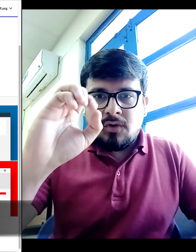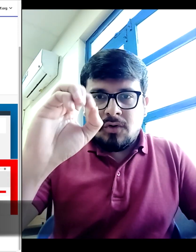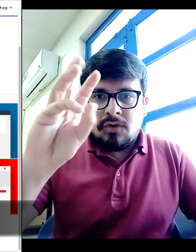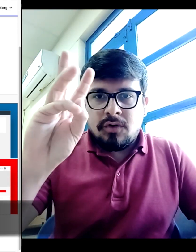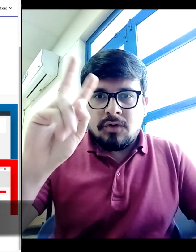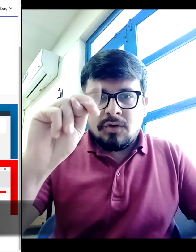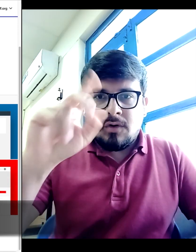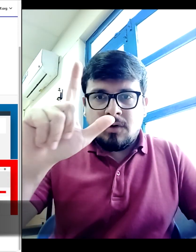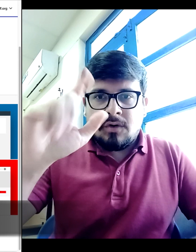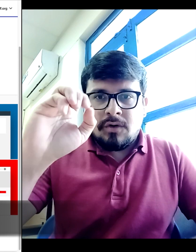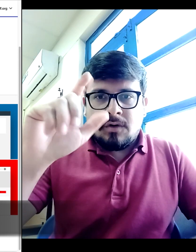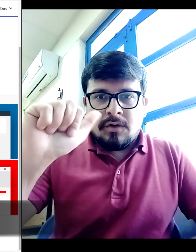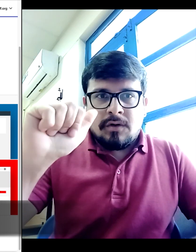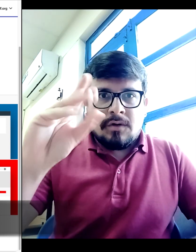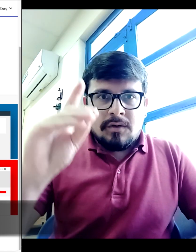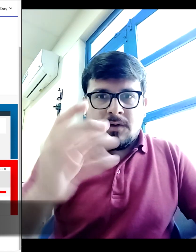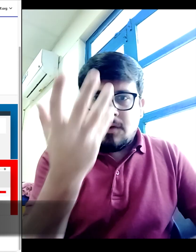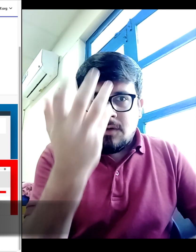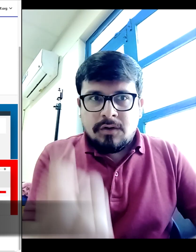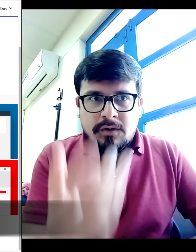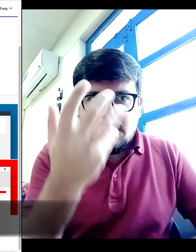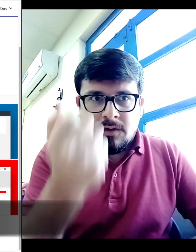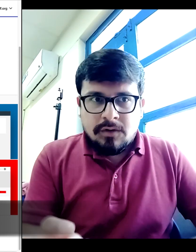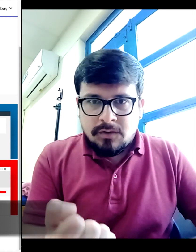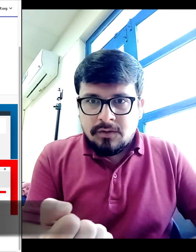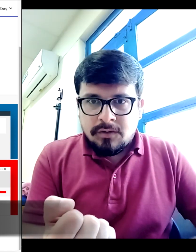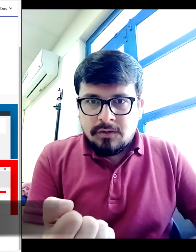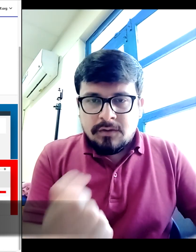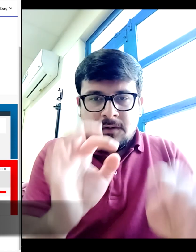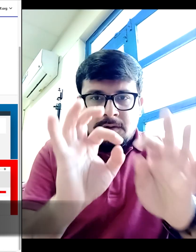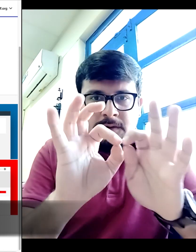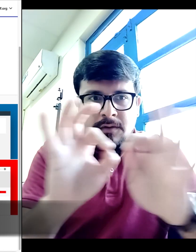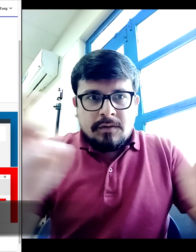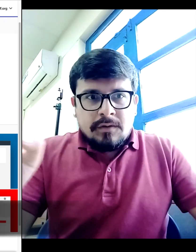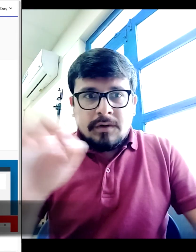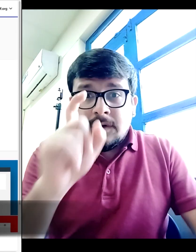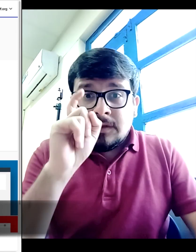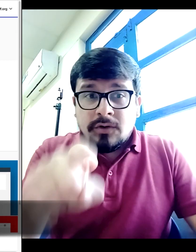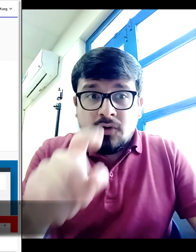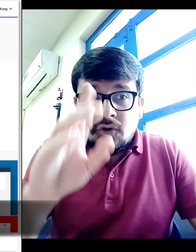company. Now I can start using this logo on my website.